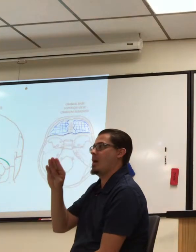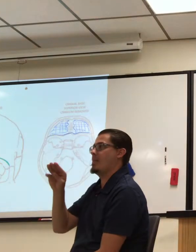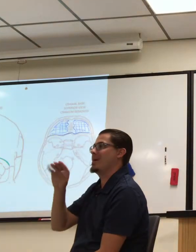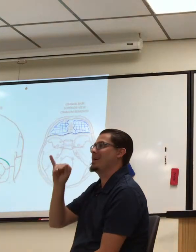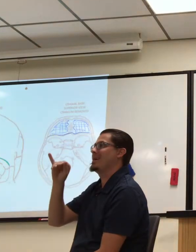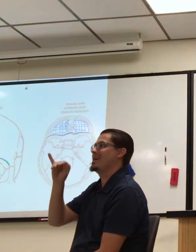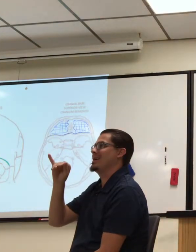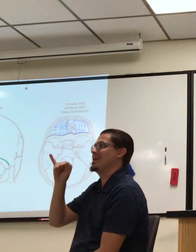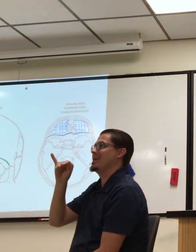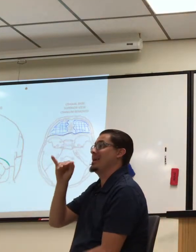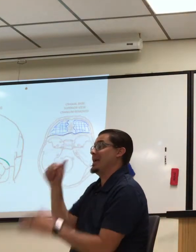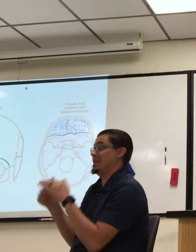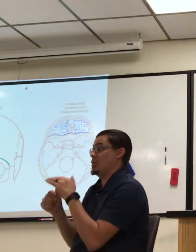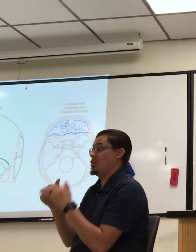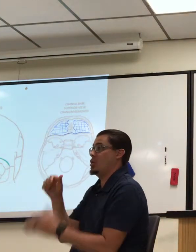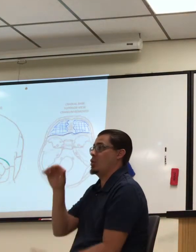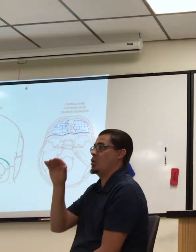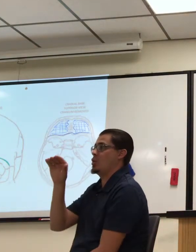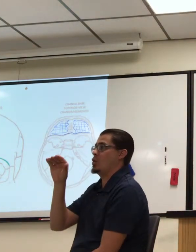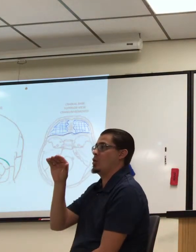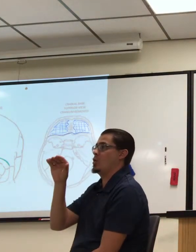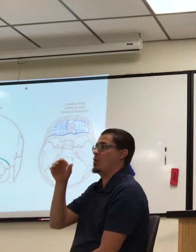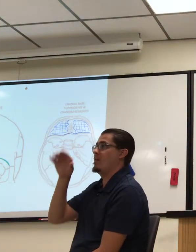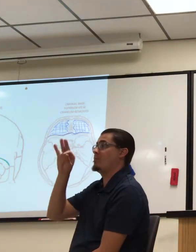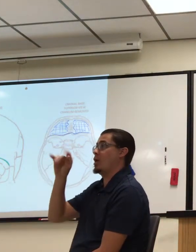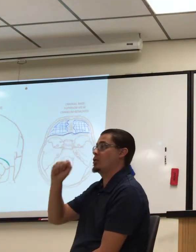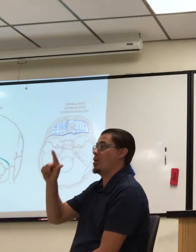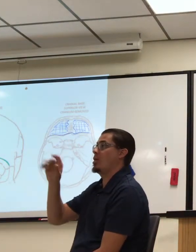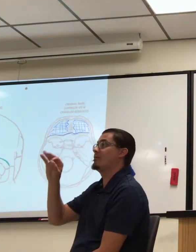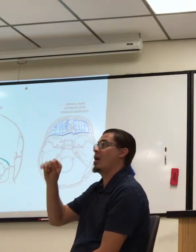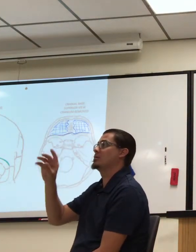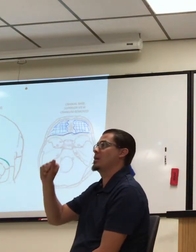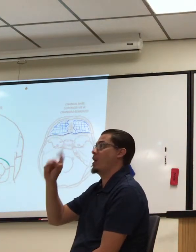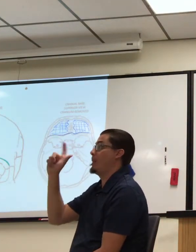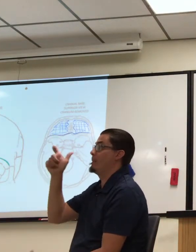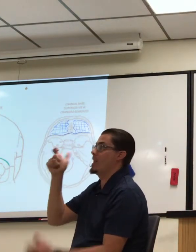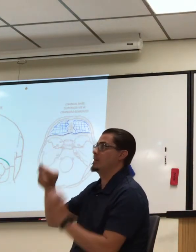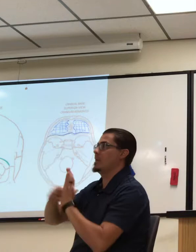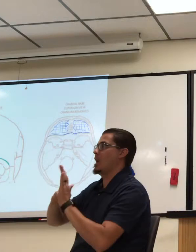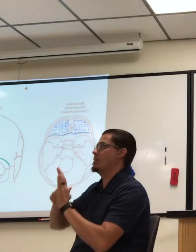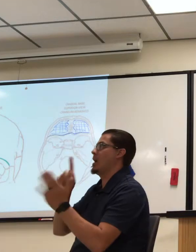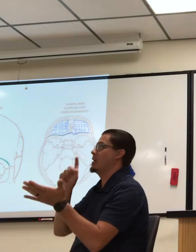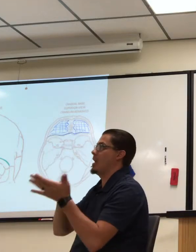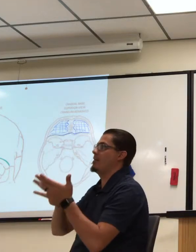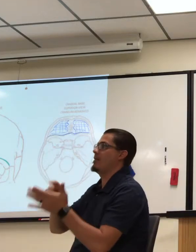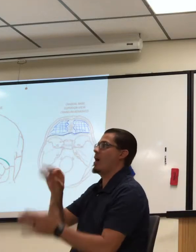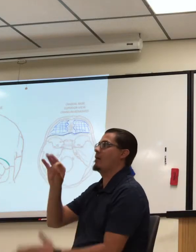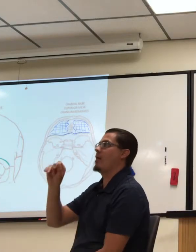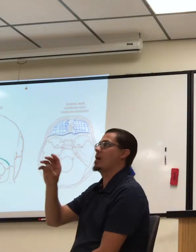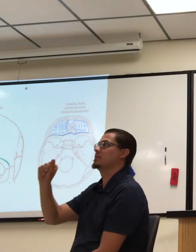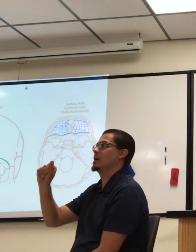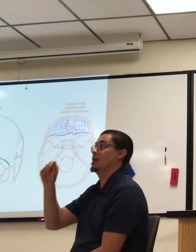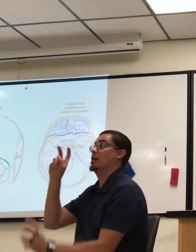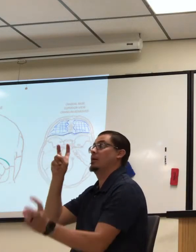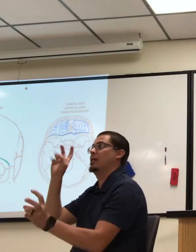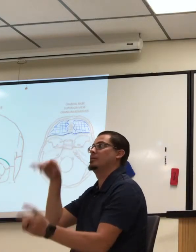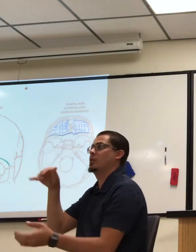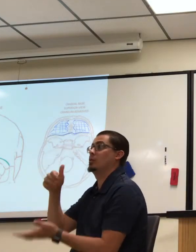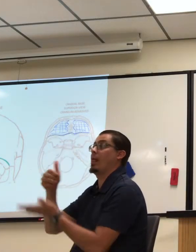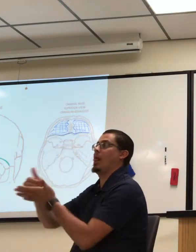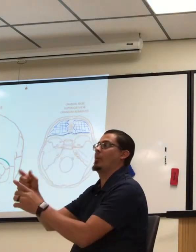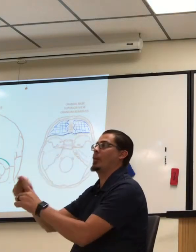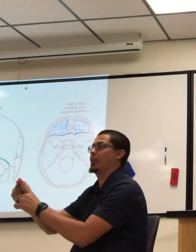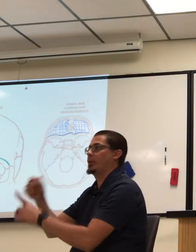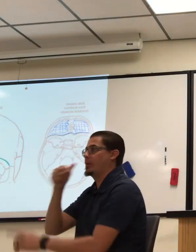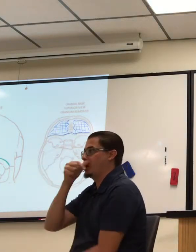fossa. And I'll have to put a big piece of tape there and I'll say on a test or a quiz, identify fossa, quote unquote. That's your hint word,